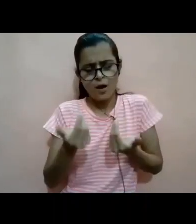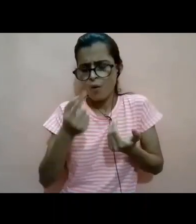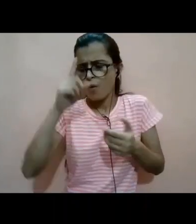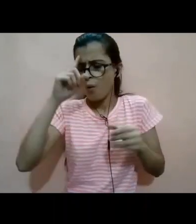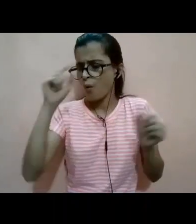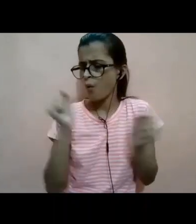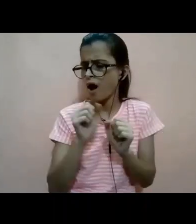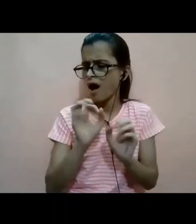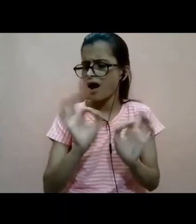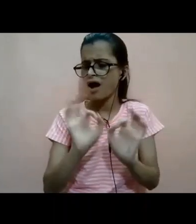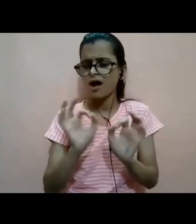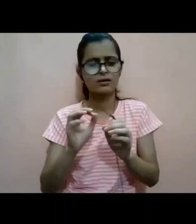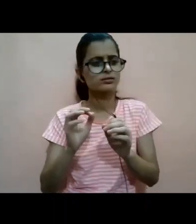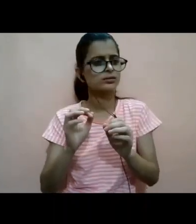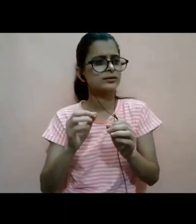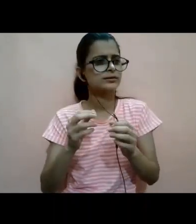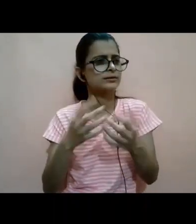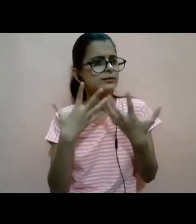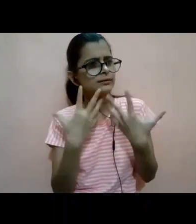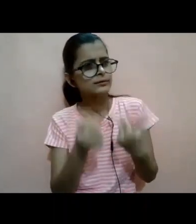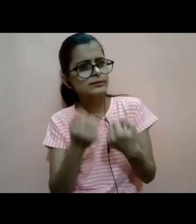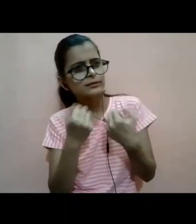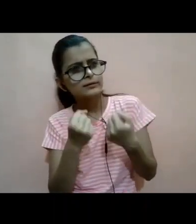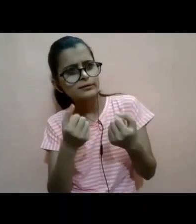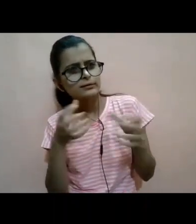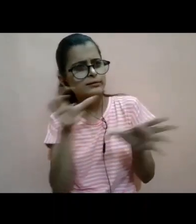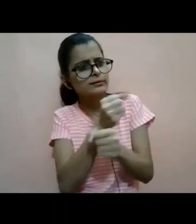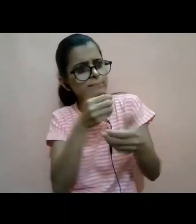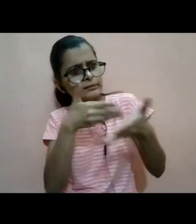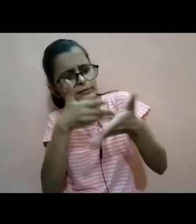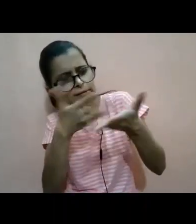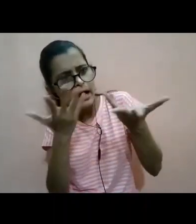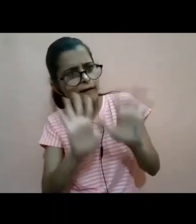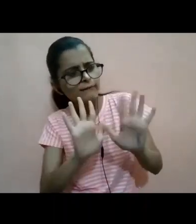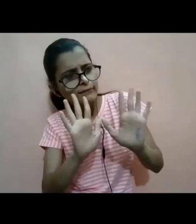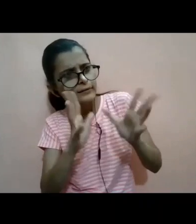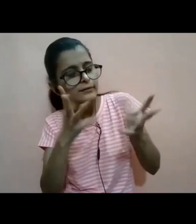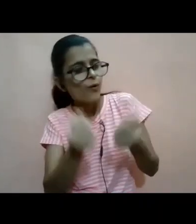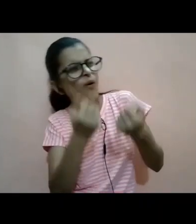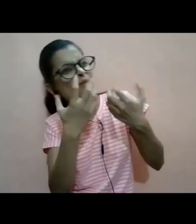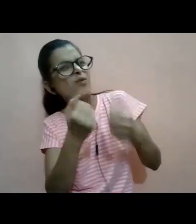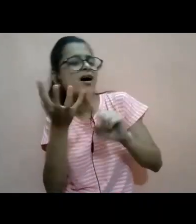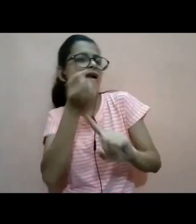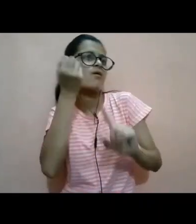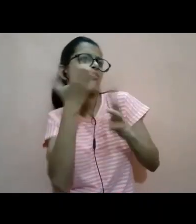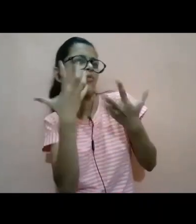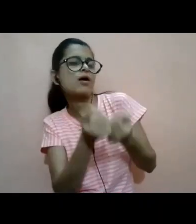for things that people feel they lack all around me, and also finding myself caught up in that.